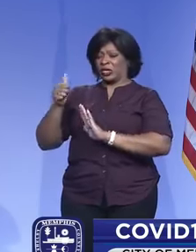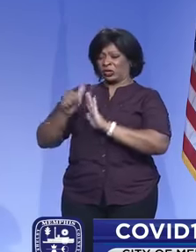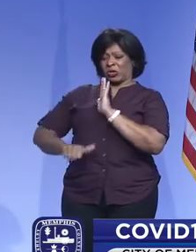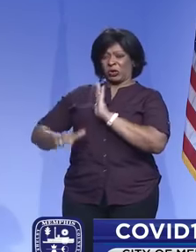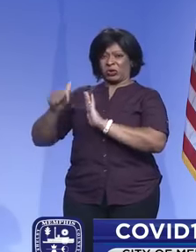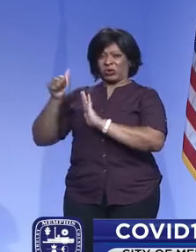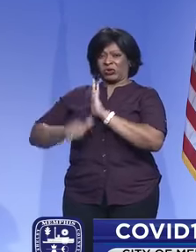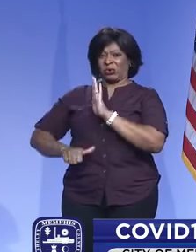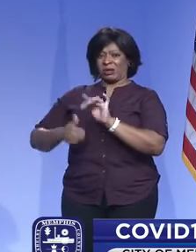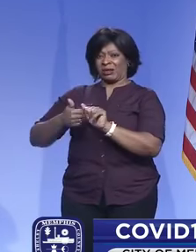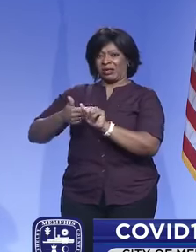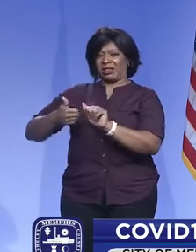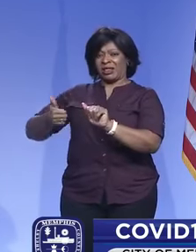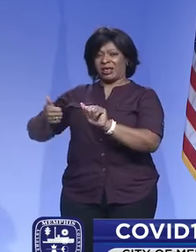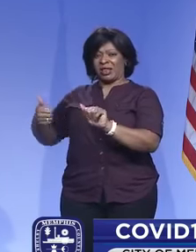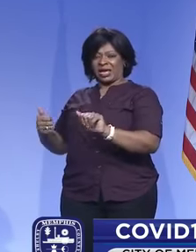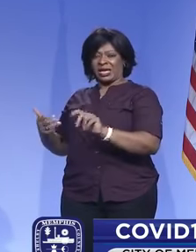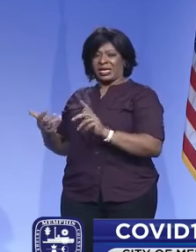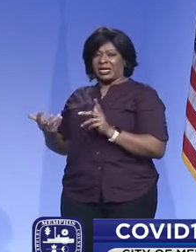already being delayed,